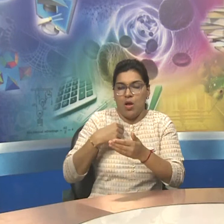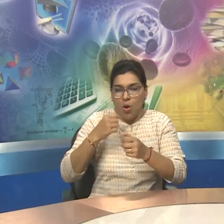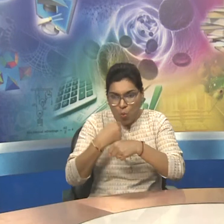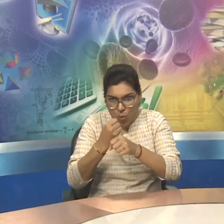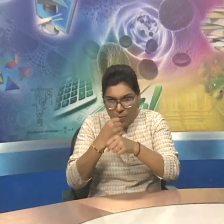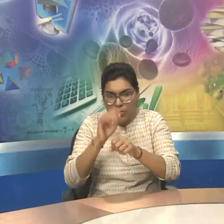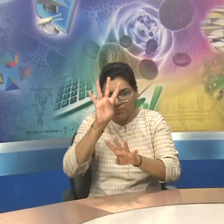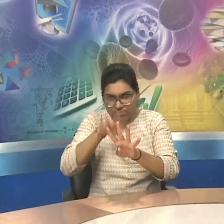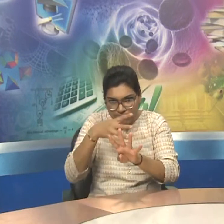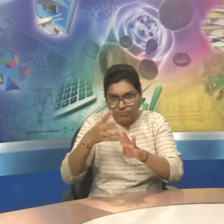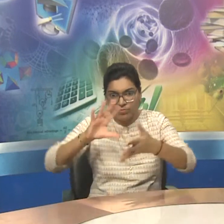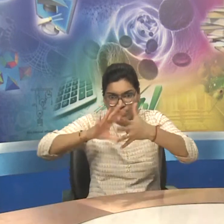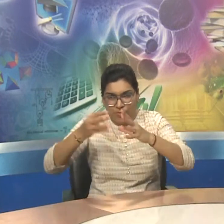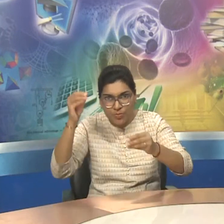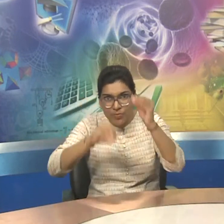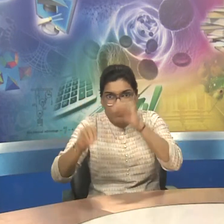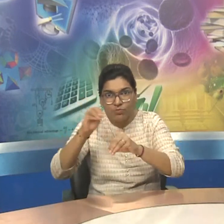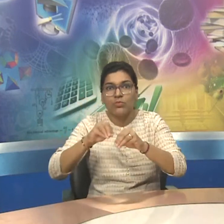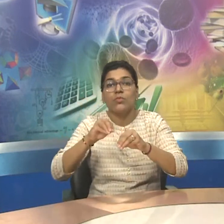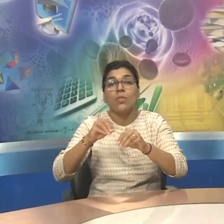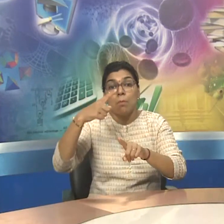practical politics,